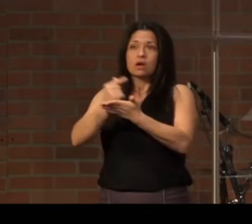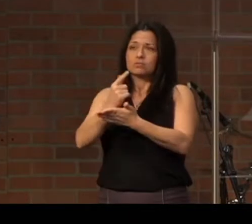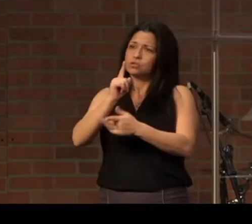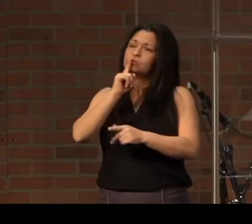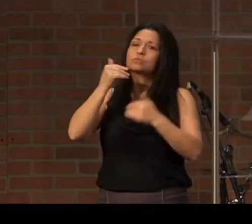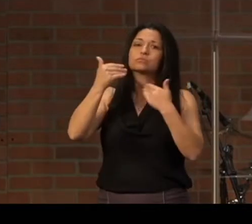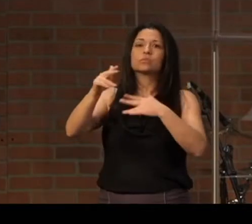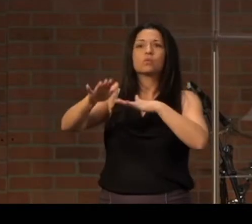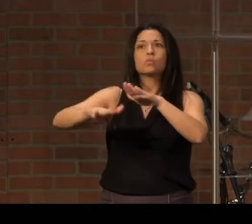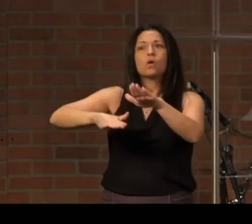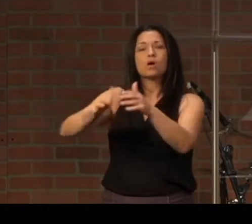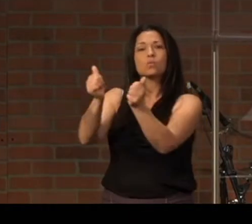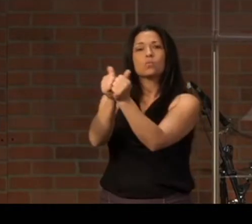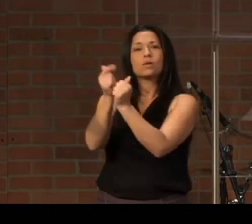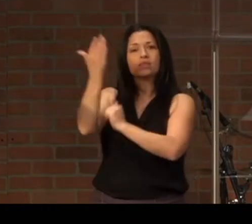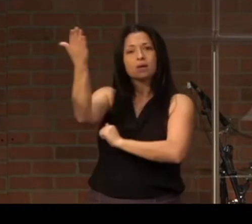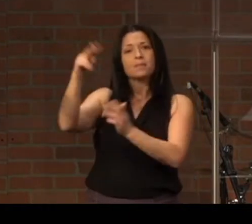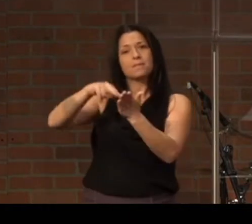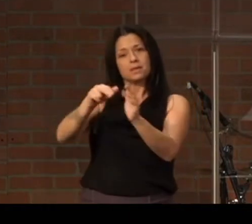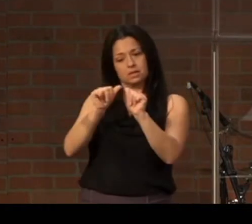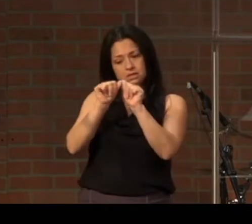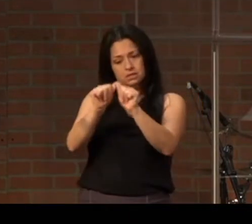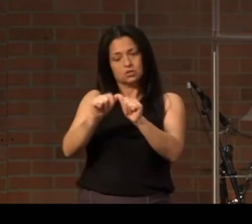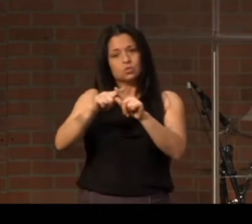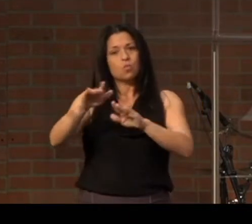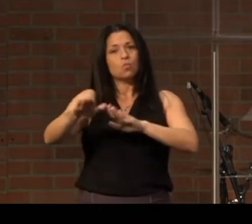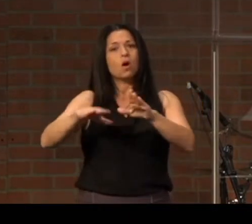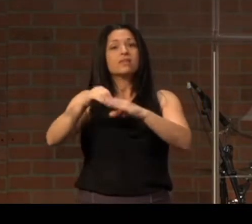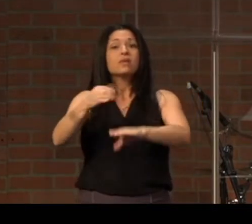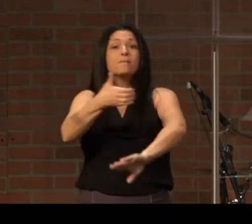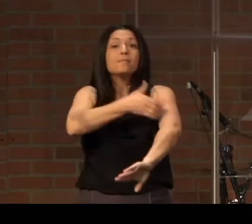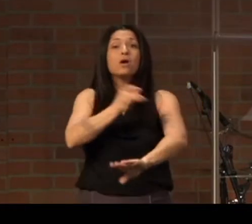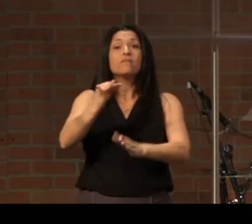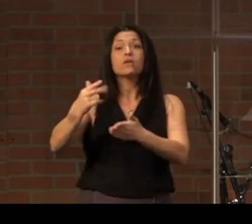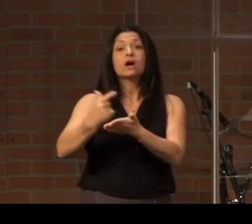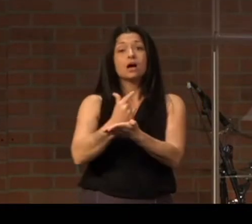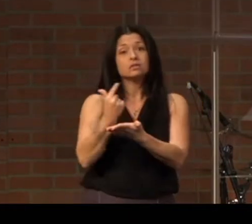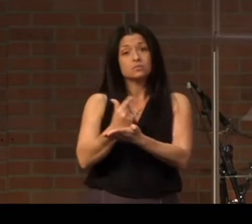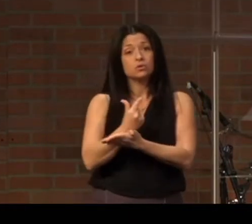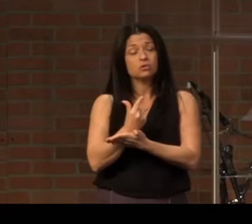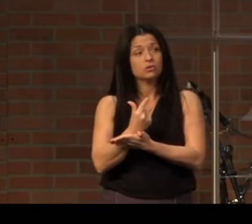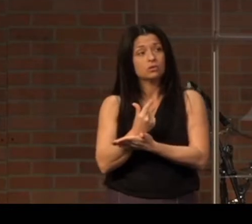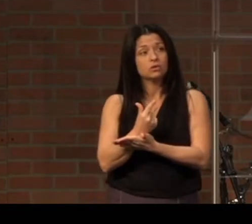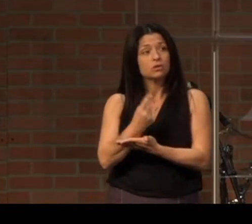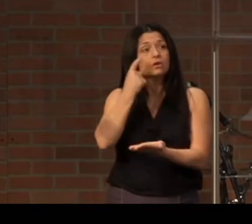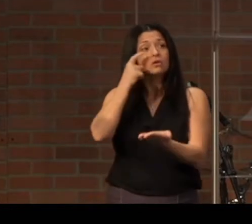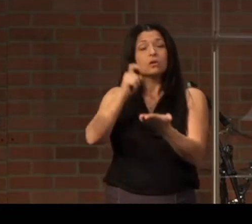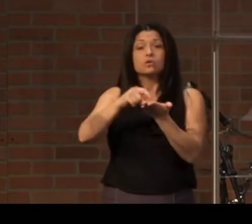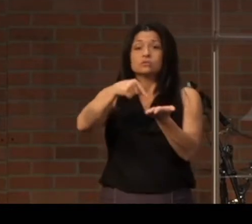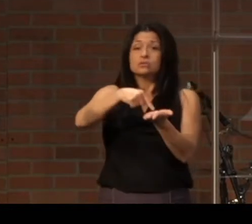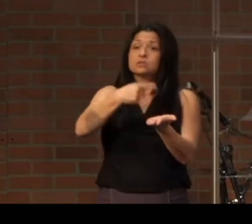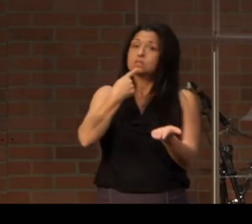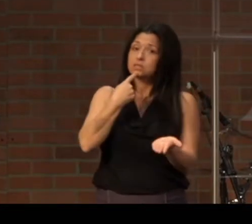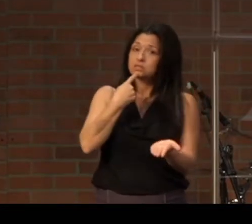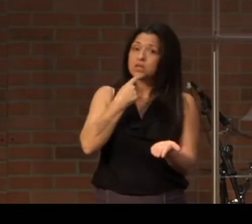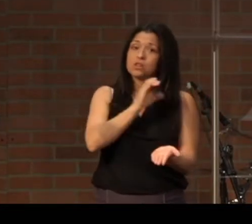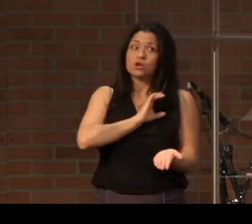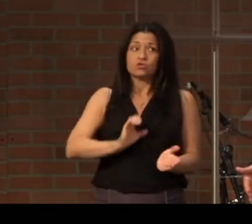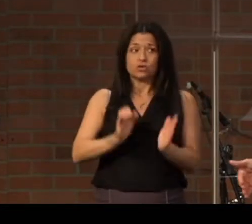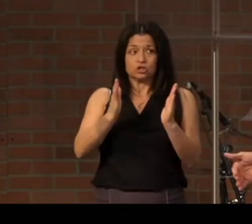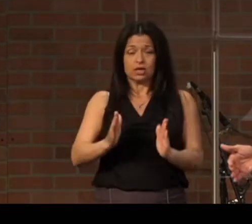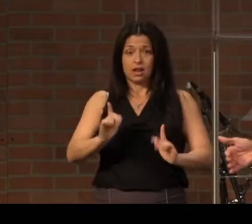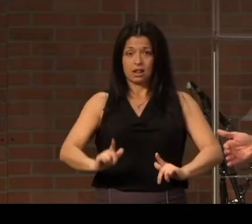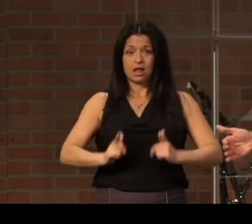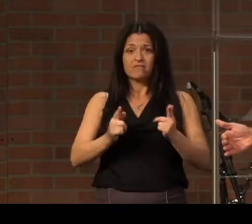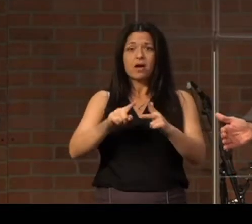in him. So we continue to walk in the power of the gospel. Notice as well, it says the Christian life begins